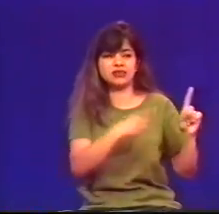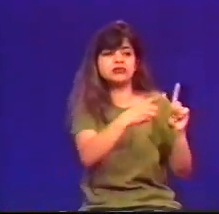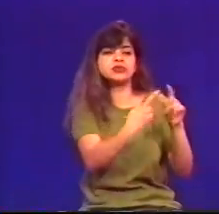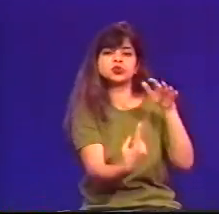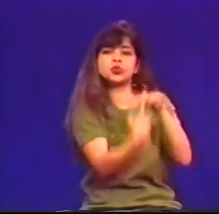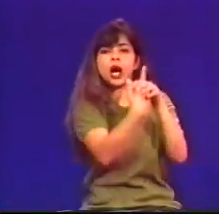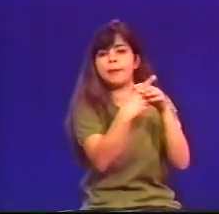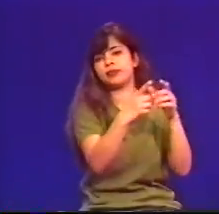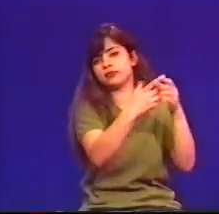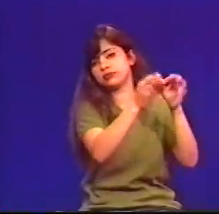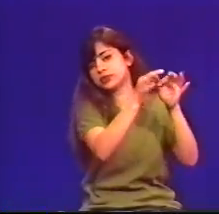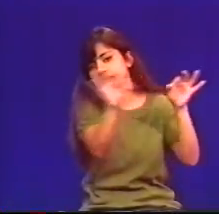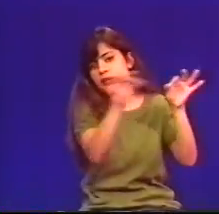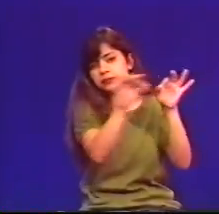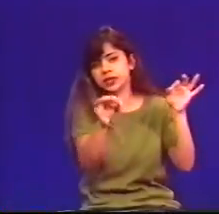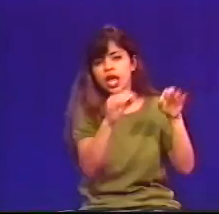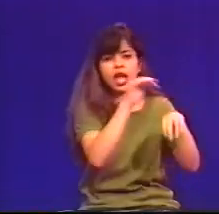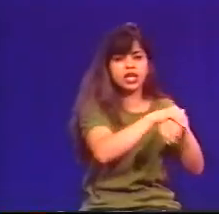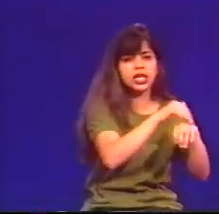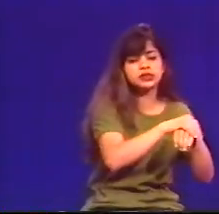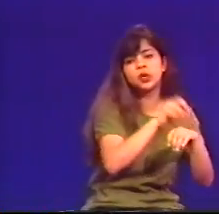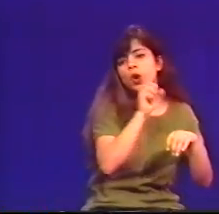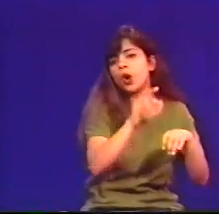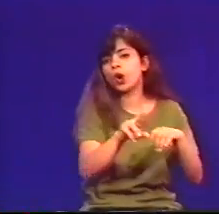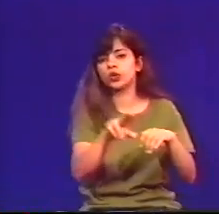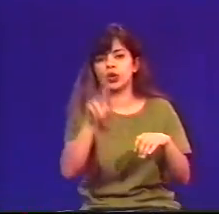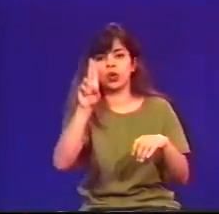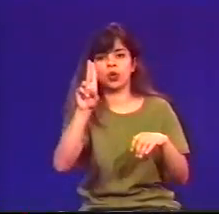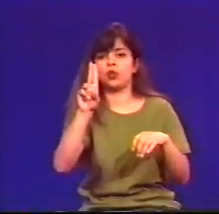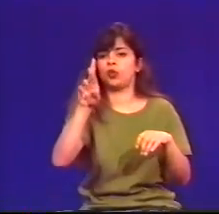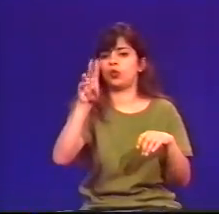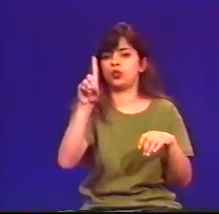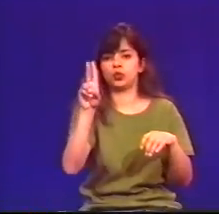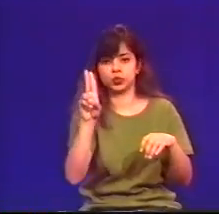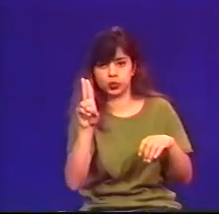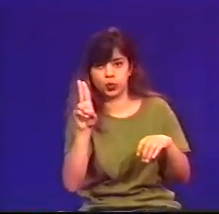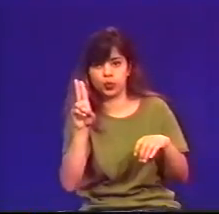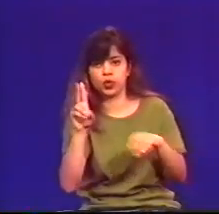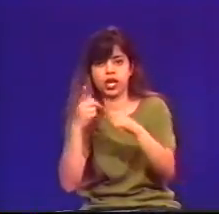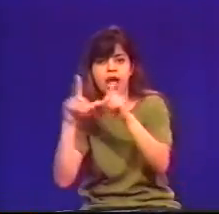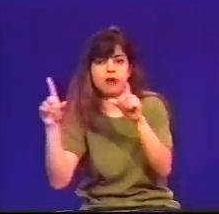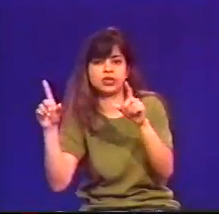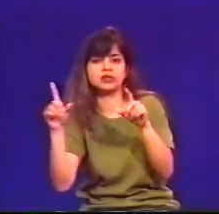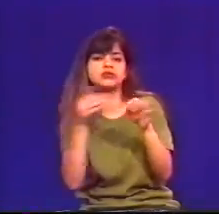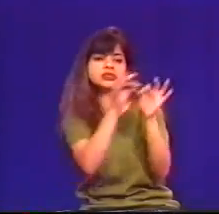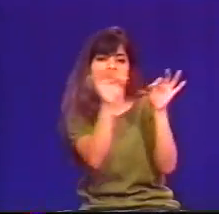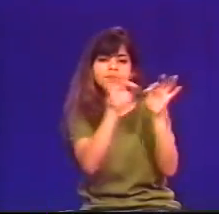able to sort of fill me in on what was going on around me, in spite of the fact that we didn't have captioning.